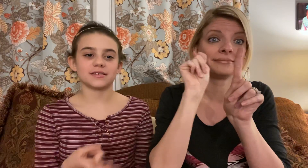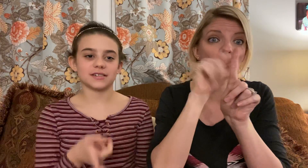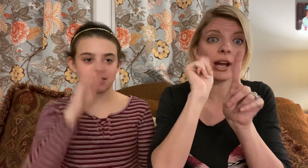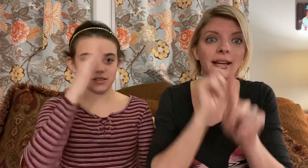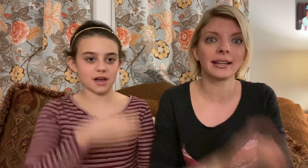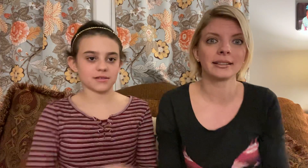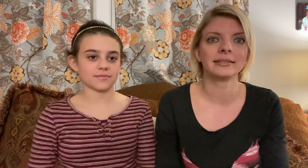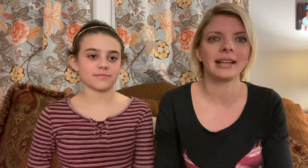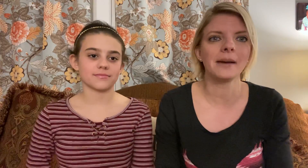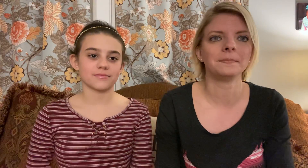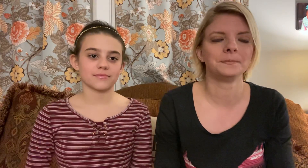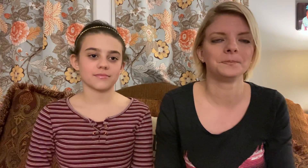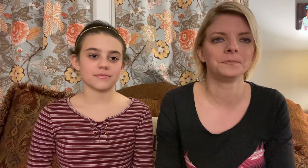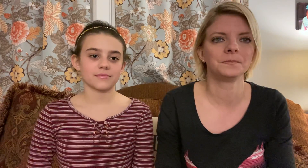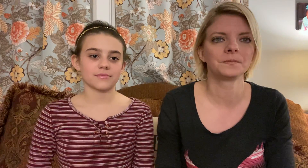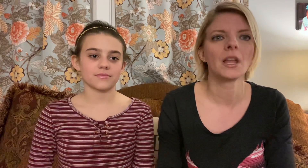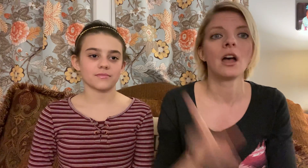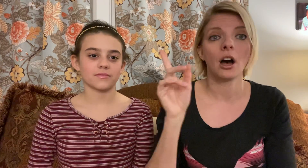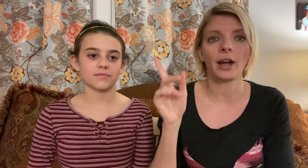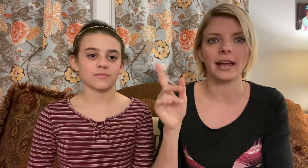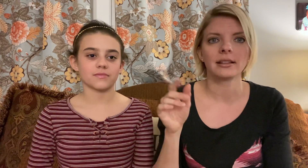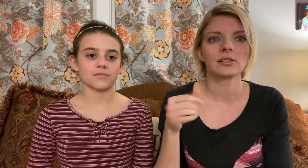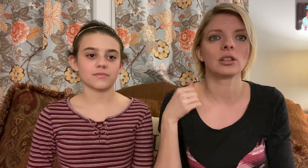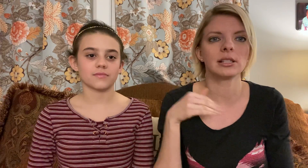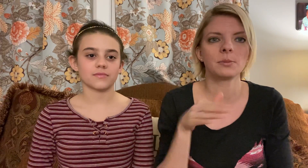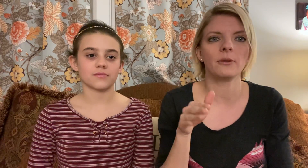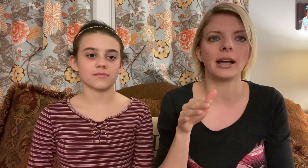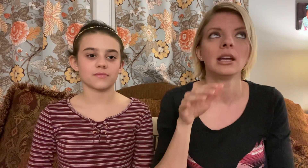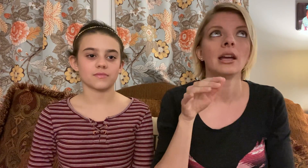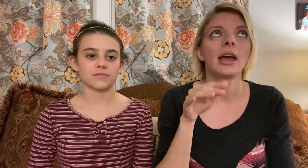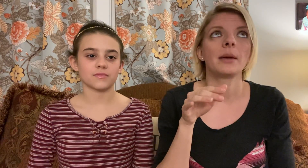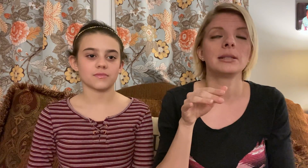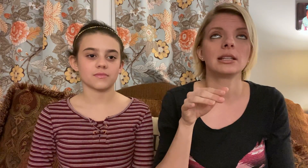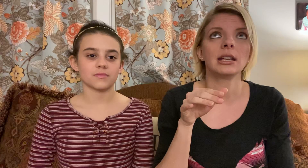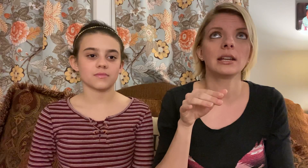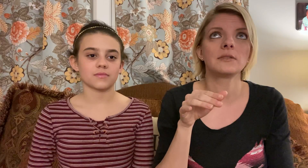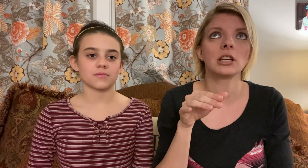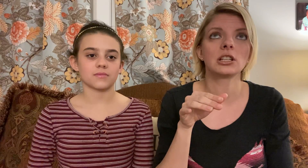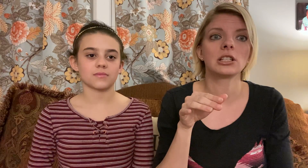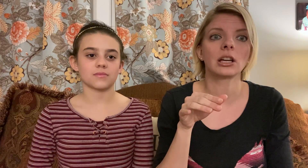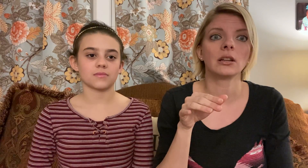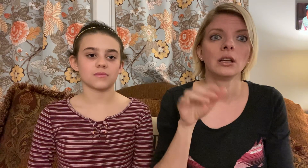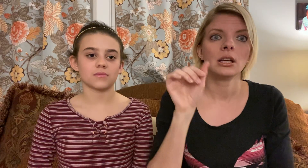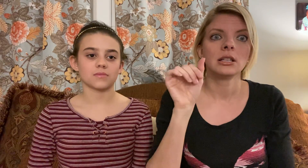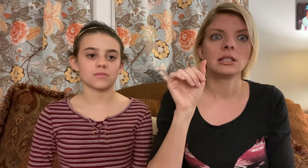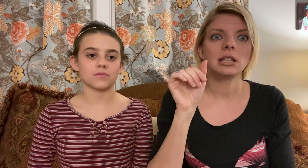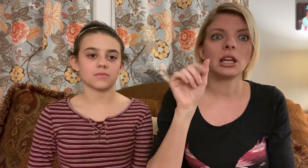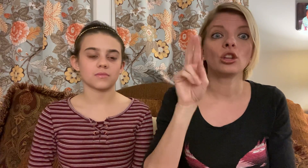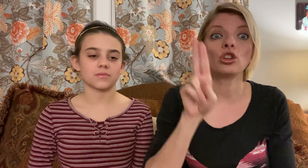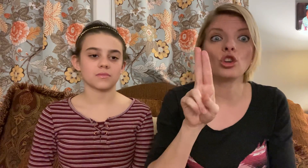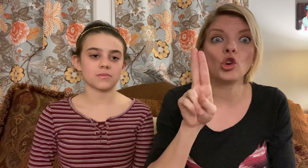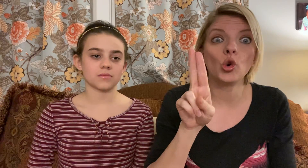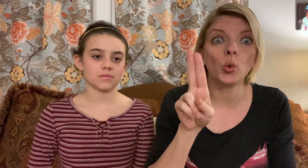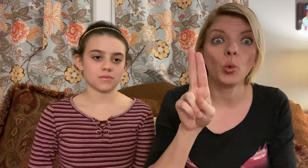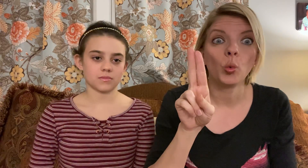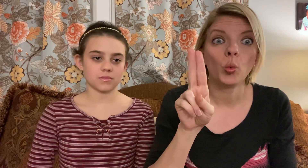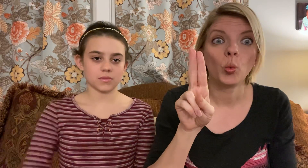Trick. Yeah. Okay, so let's move on. A, B, C, D, E, F, G, H, I, J, K. T, U.